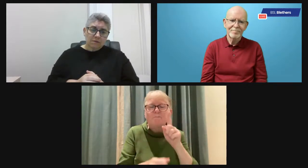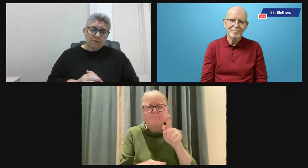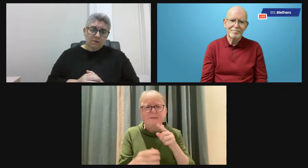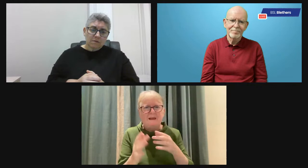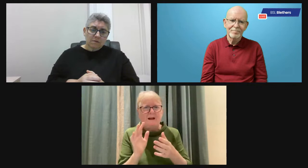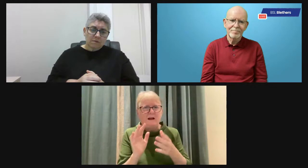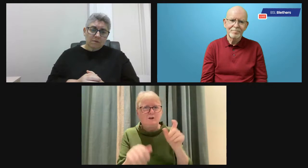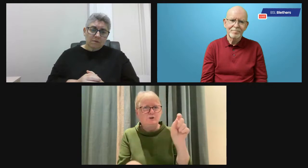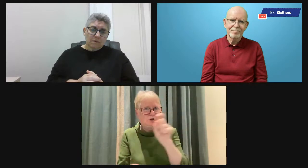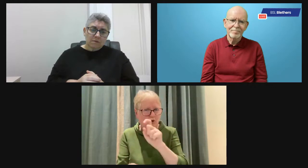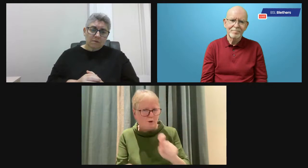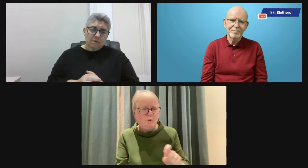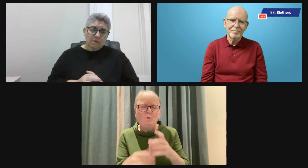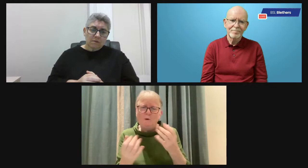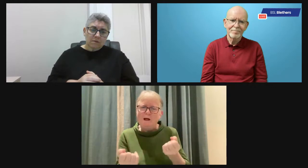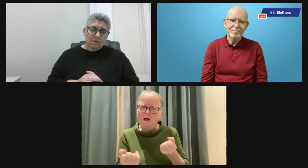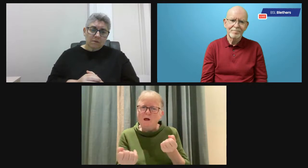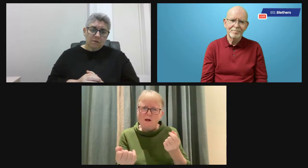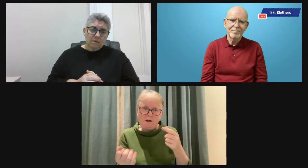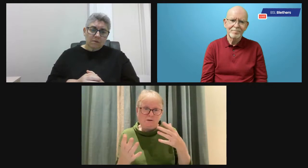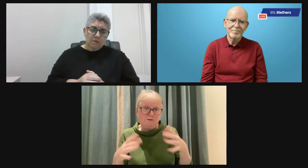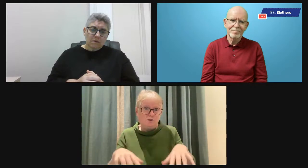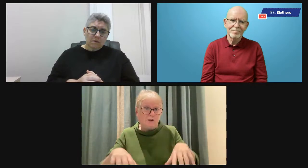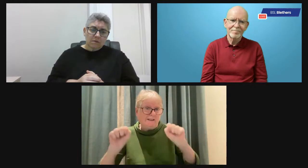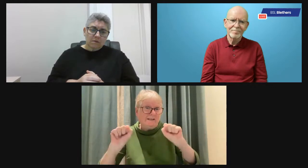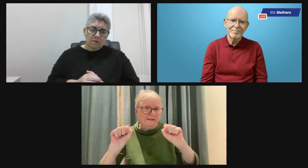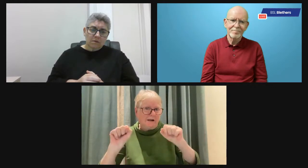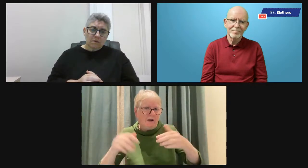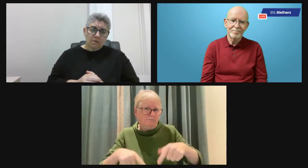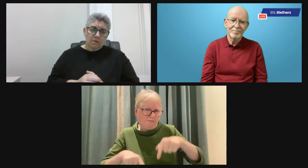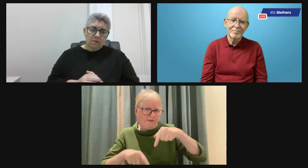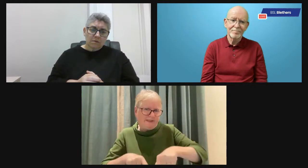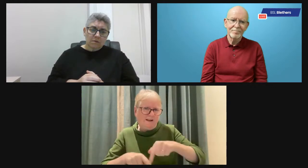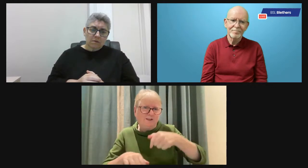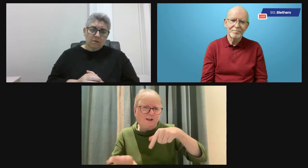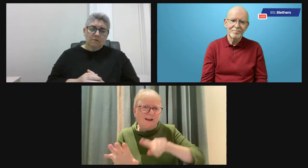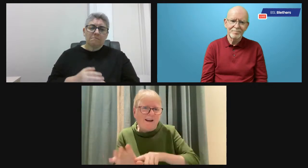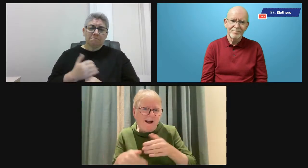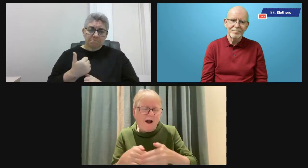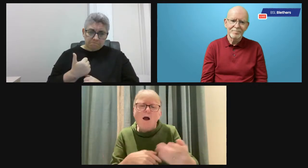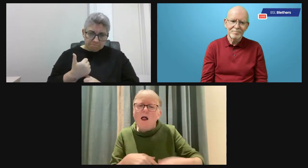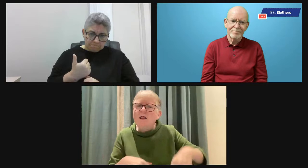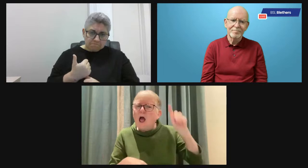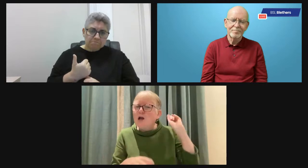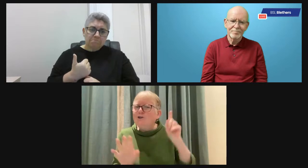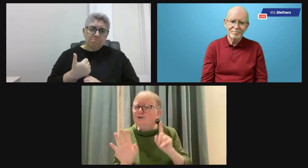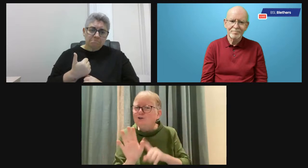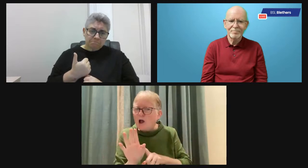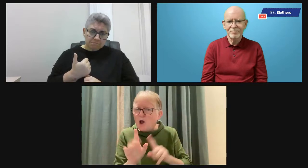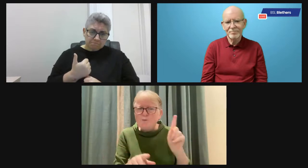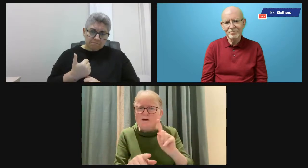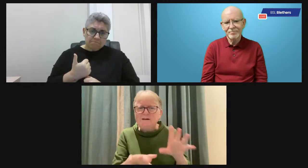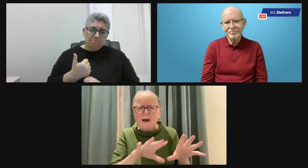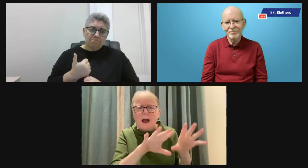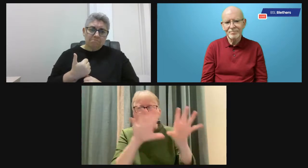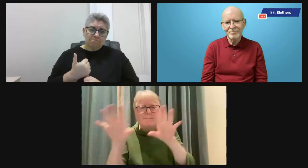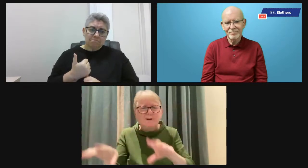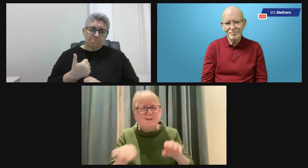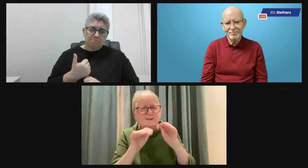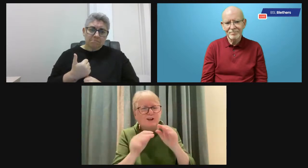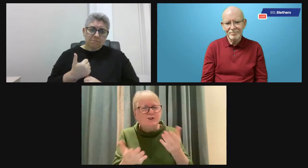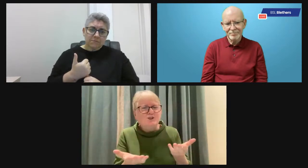are Zoom, some of them are in classroom. You know, so this year actually we've just